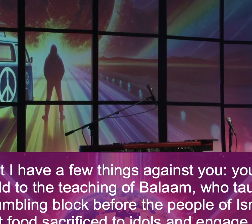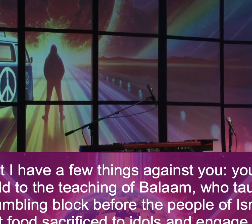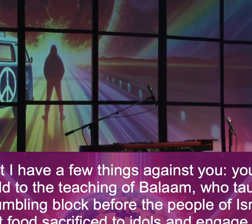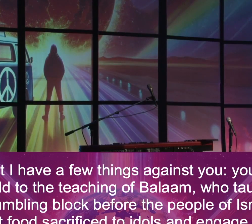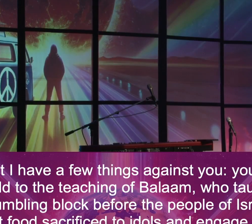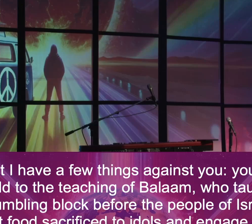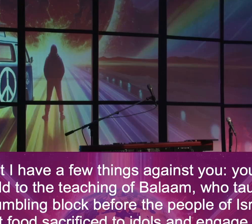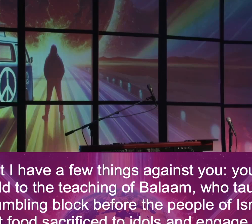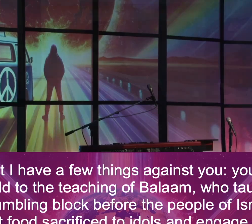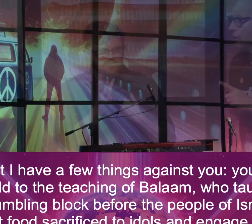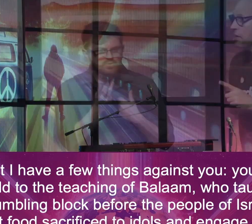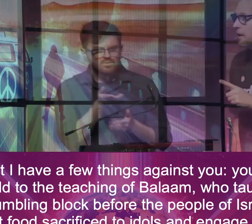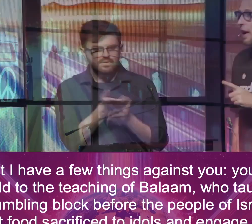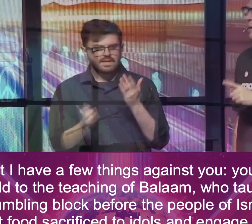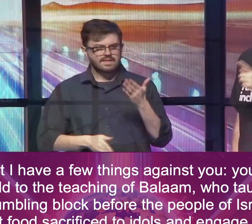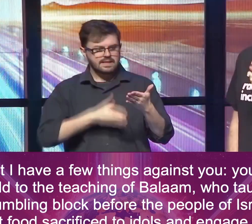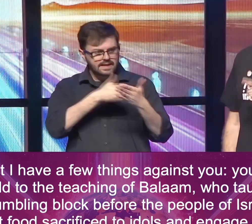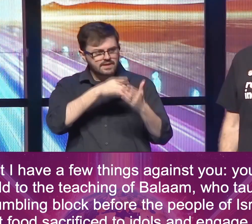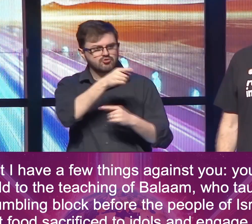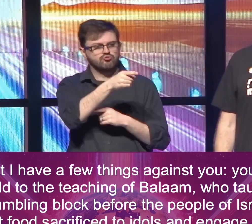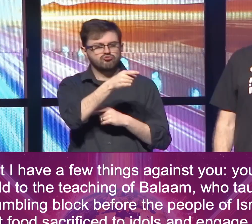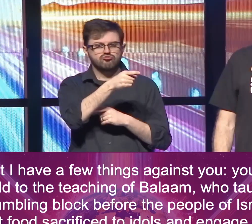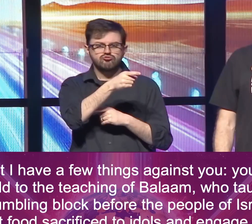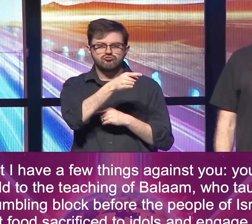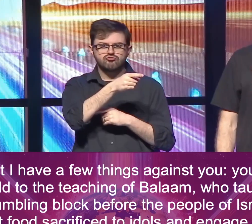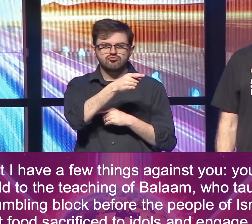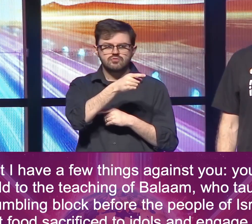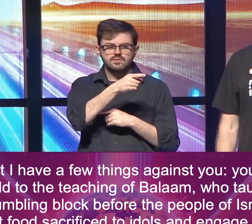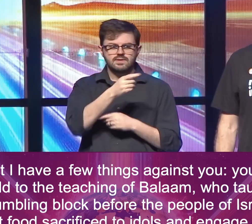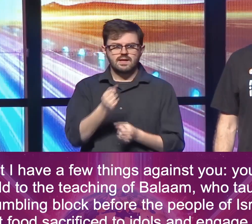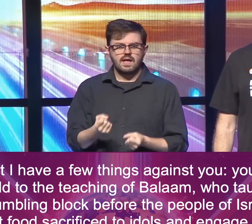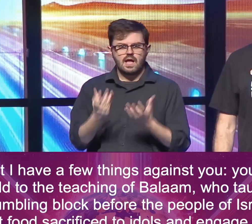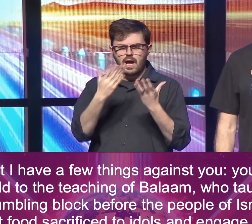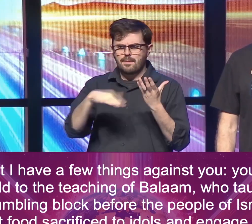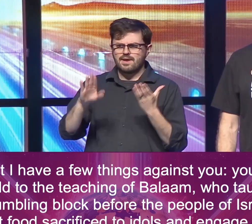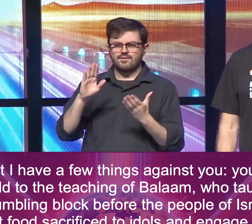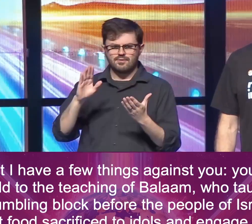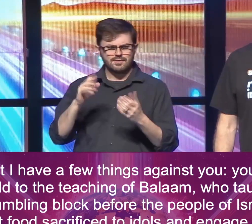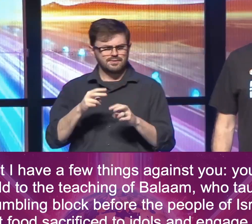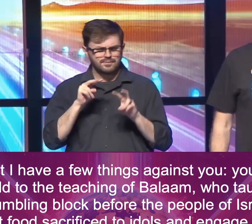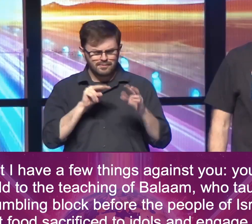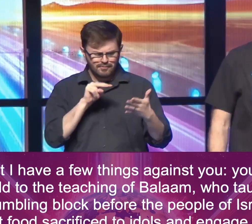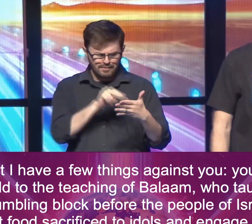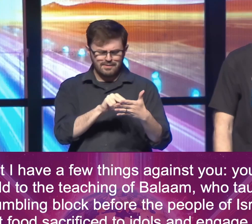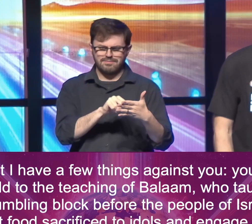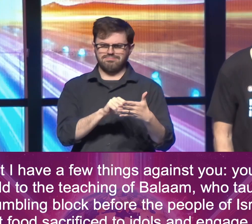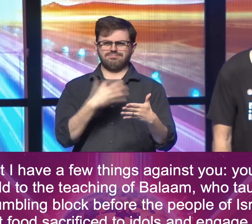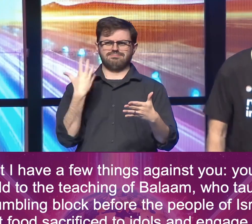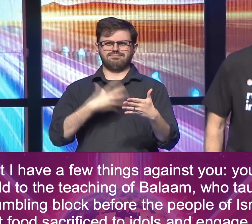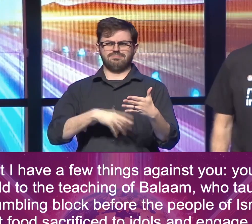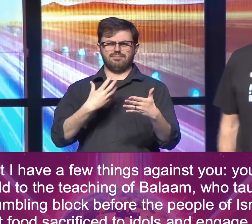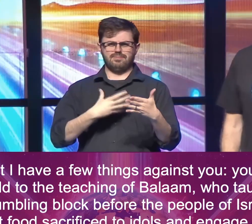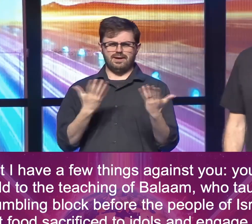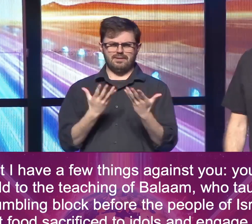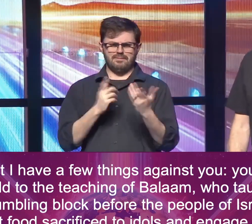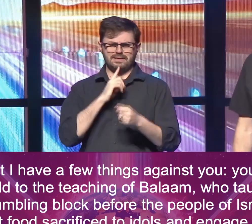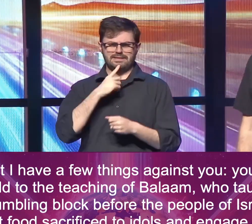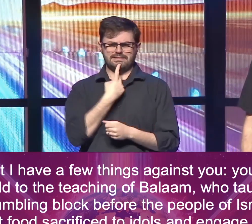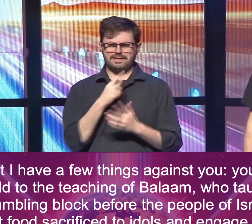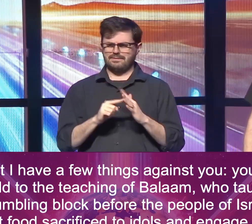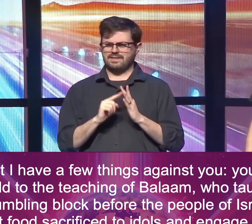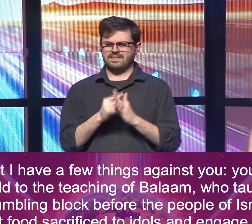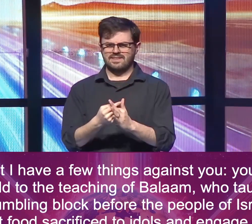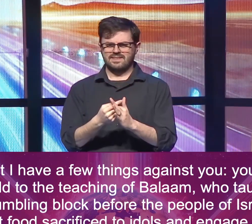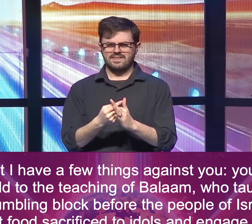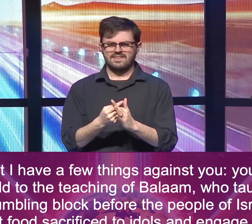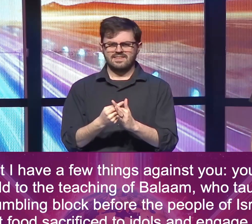things against you. How many of y'all know that is just a lovely opening conversation? Show up, your spouse is